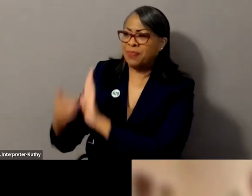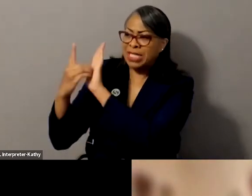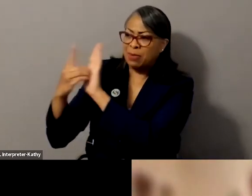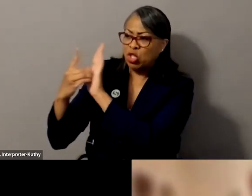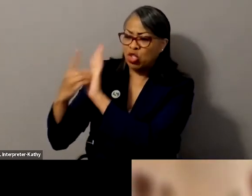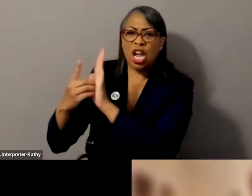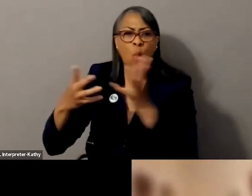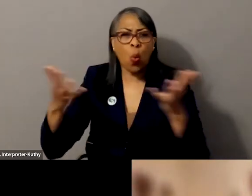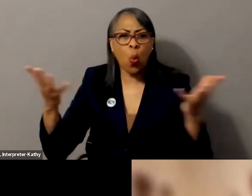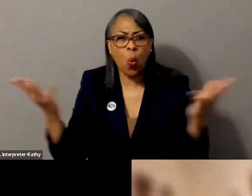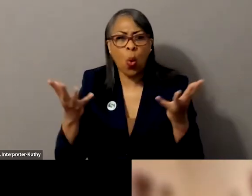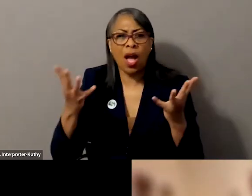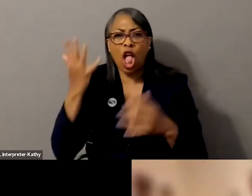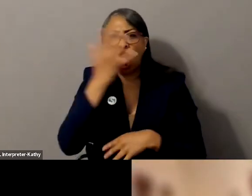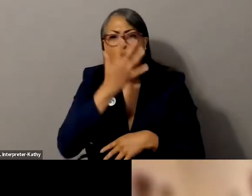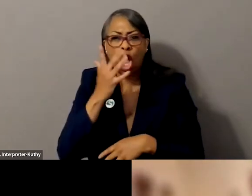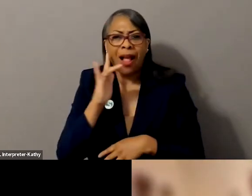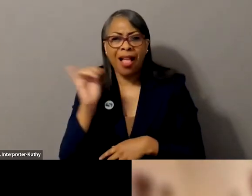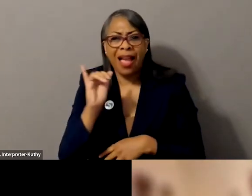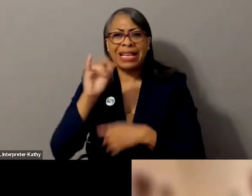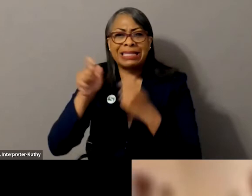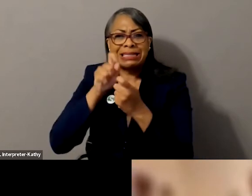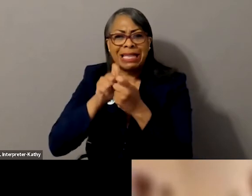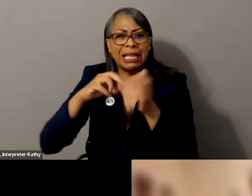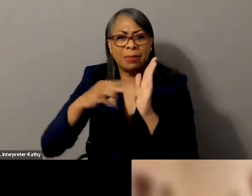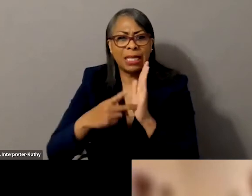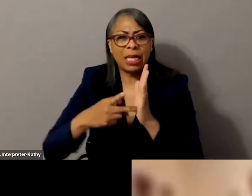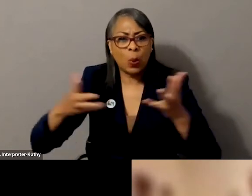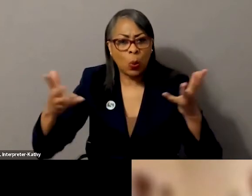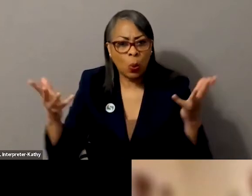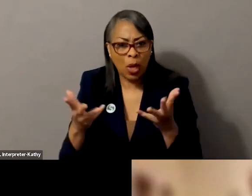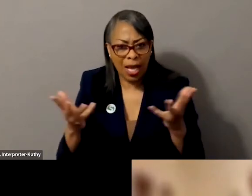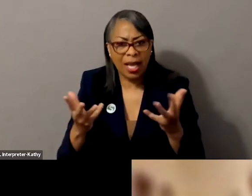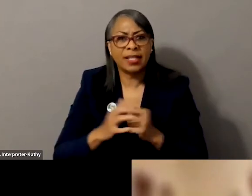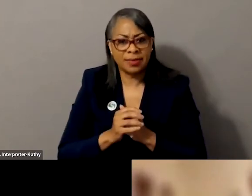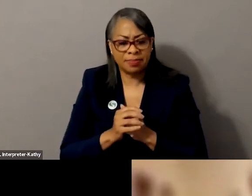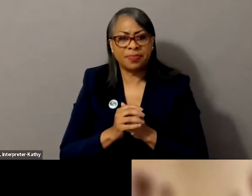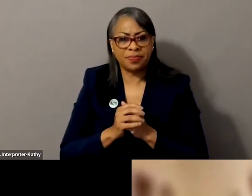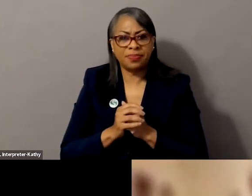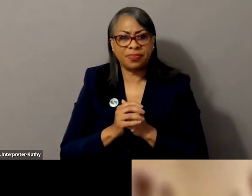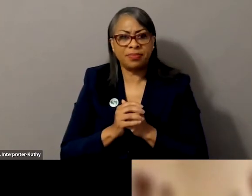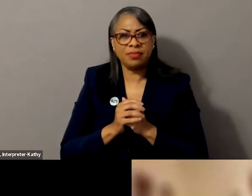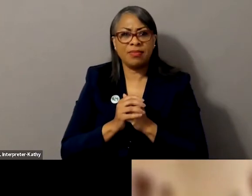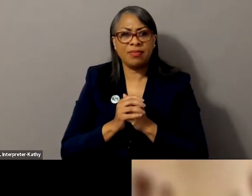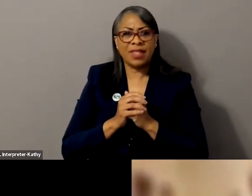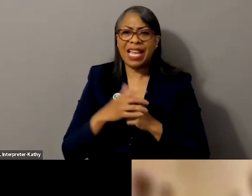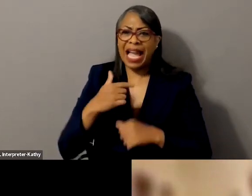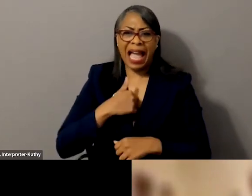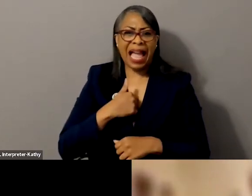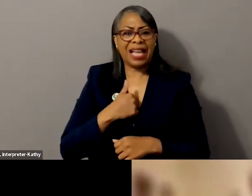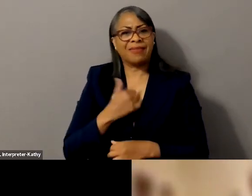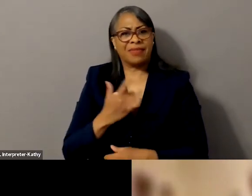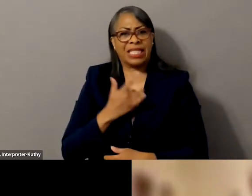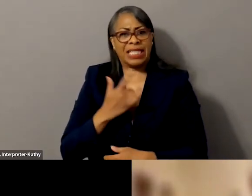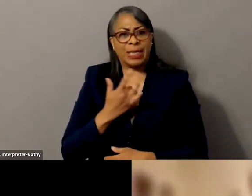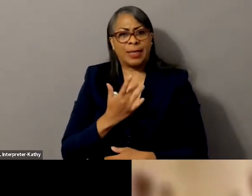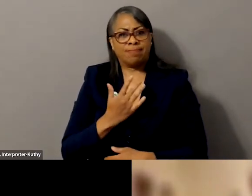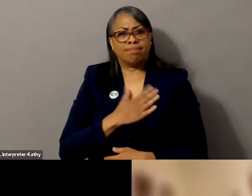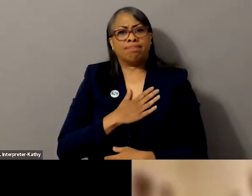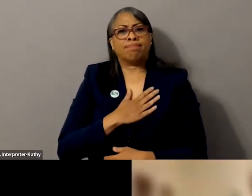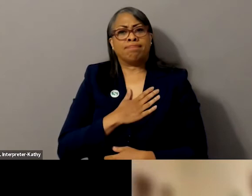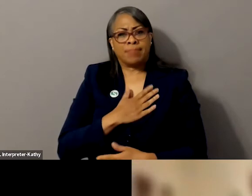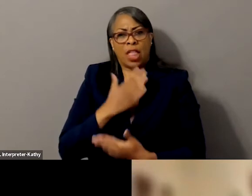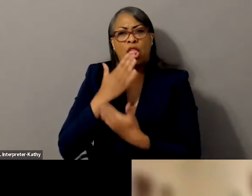exactly they meant. They operationalized their thinking, and for that, I'm very